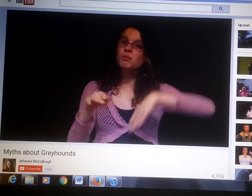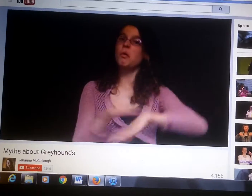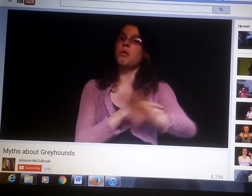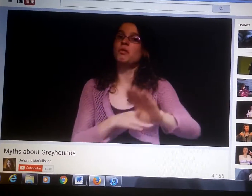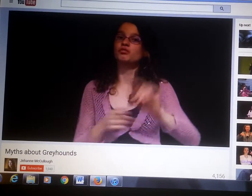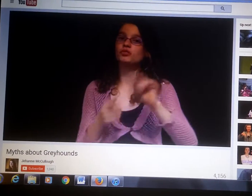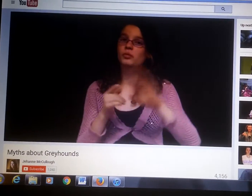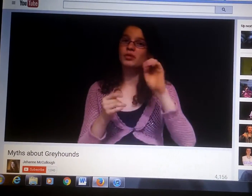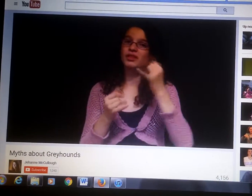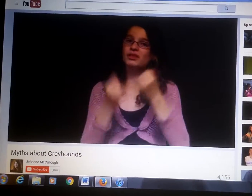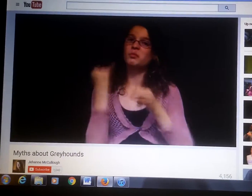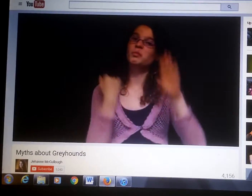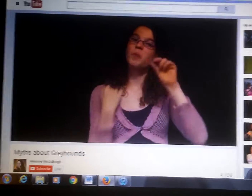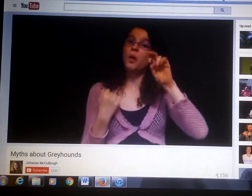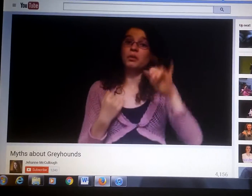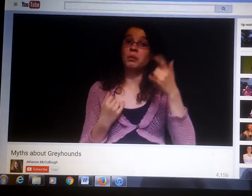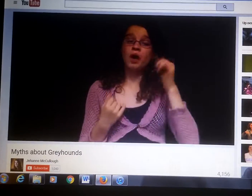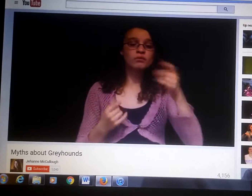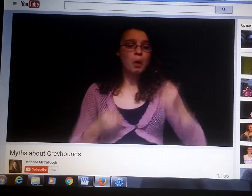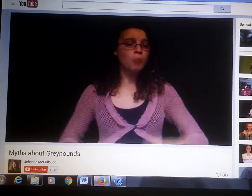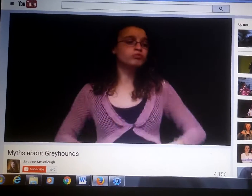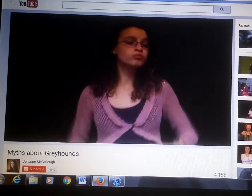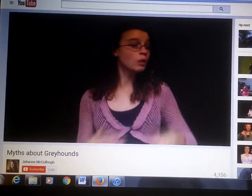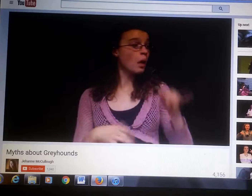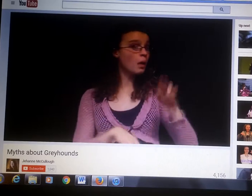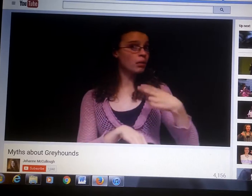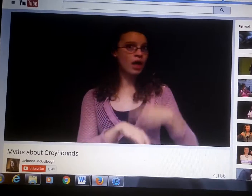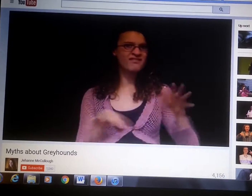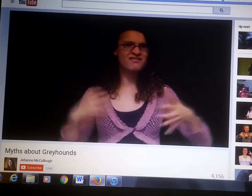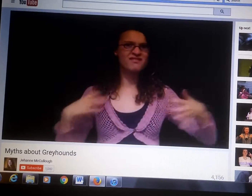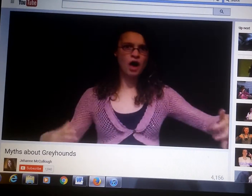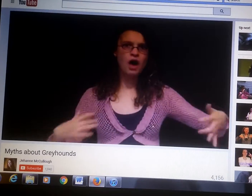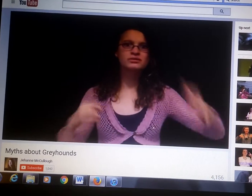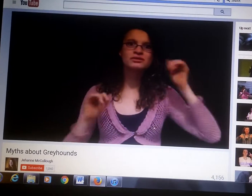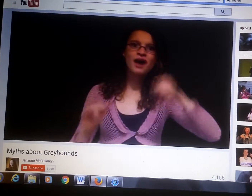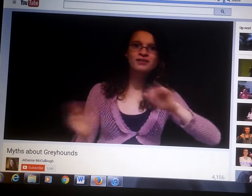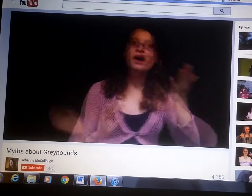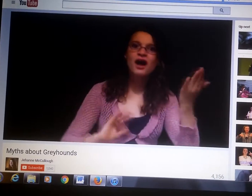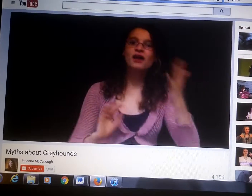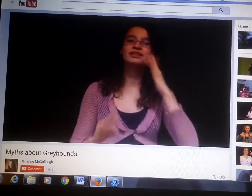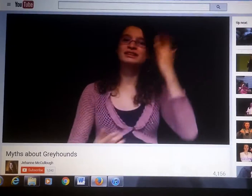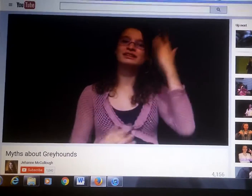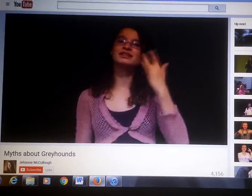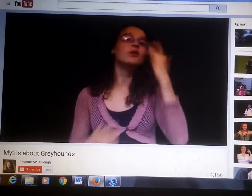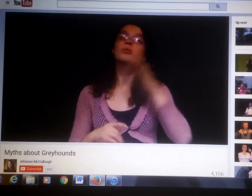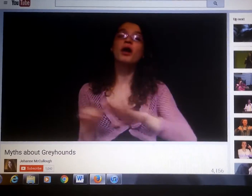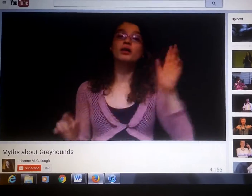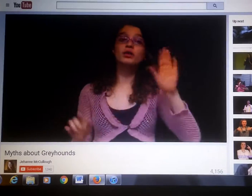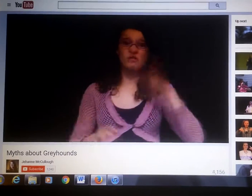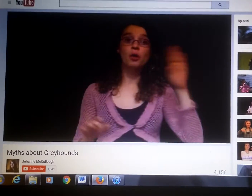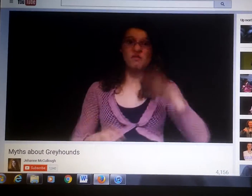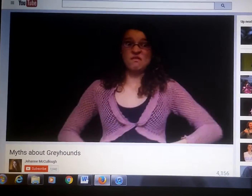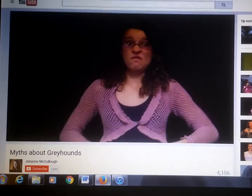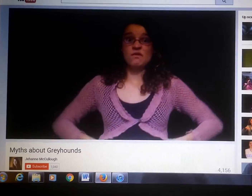And that's just how they're naturally born. And say, if they were naturally fat, they might die or they could get